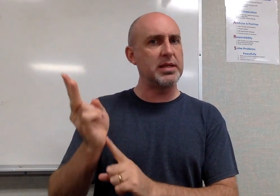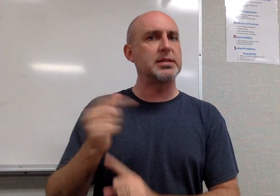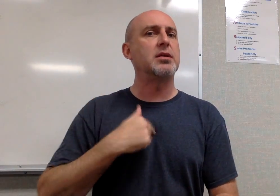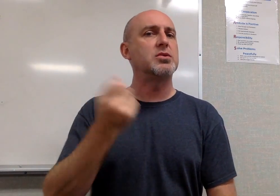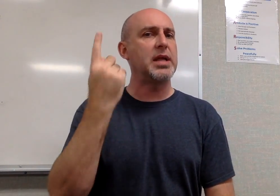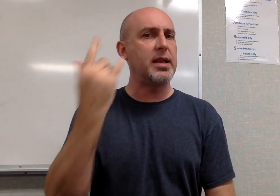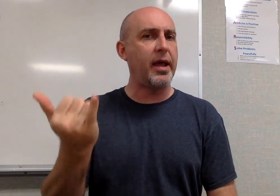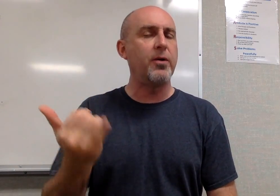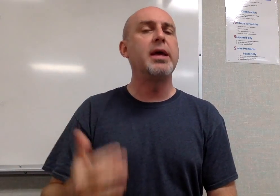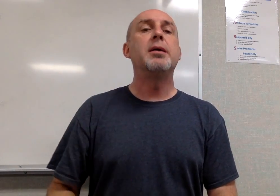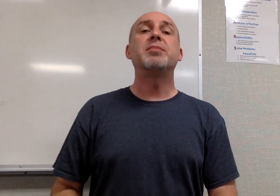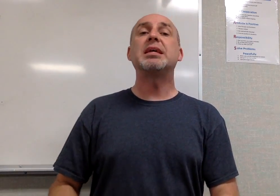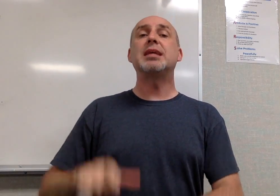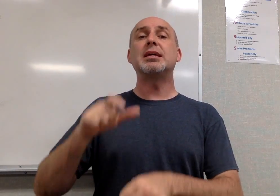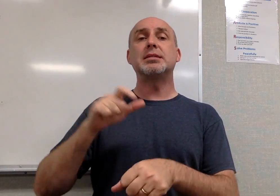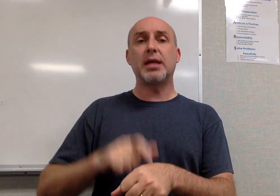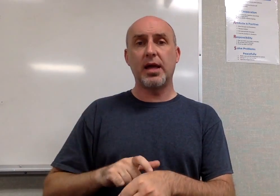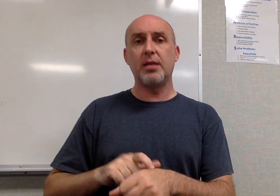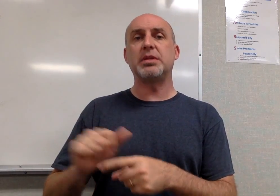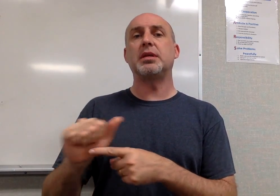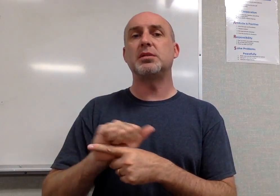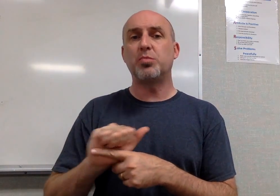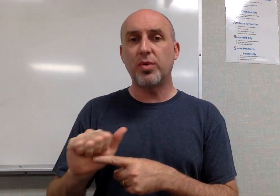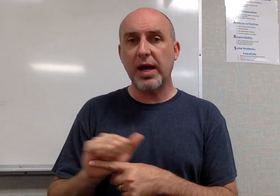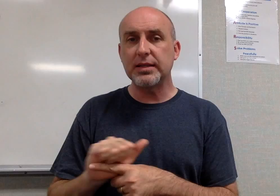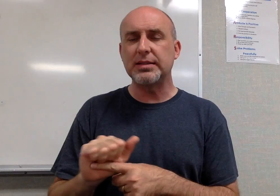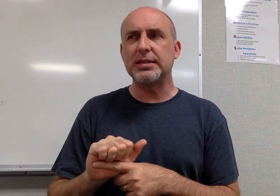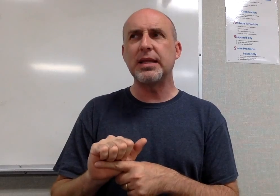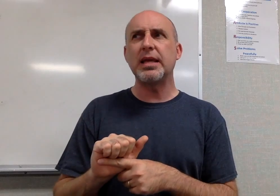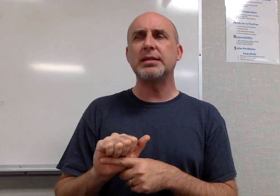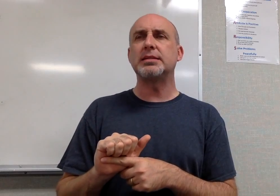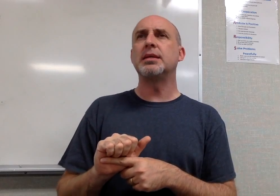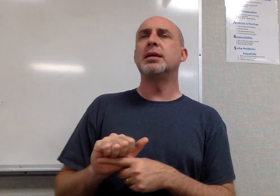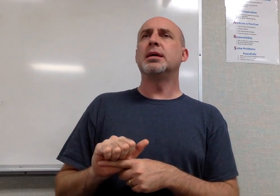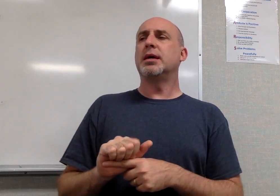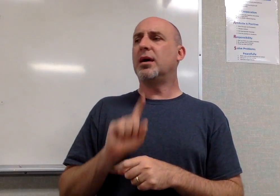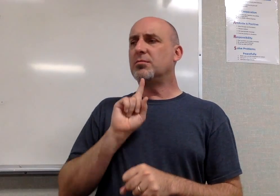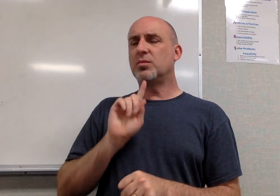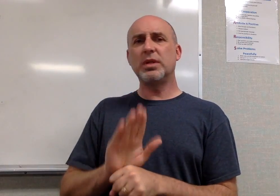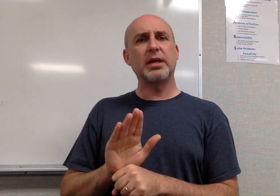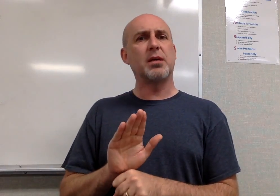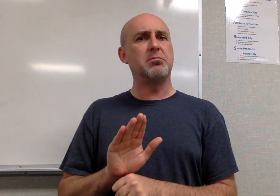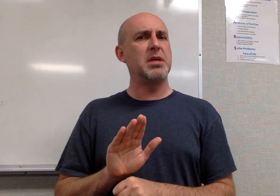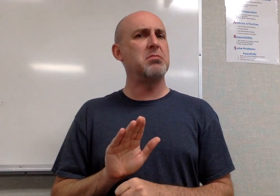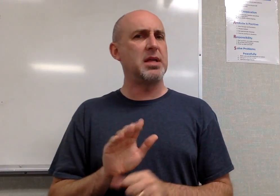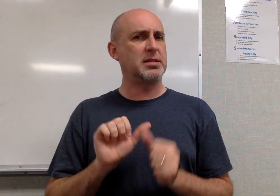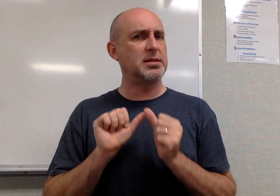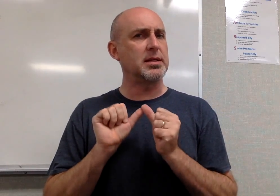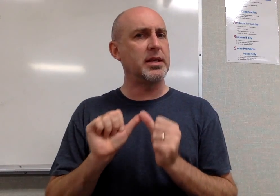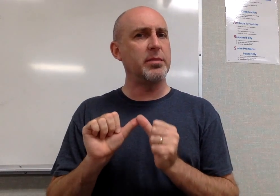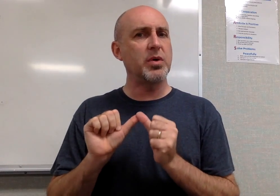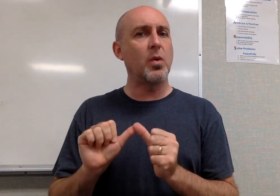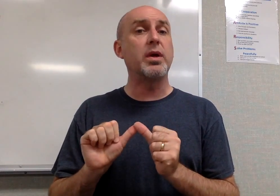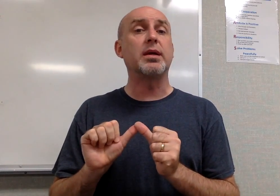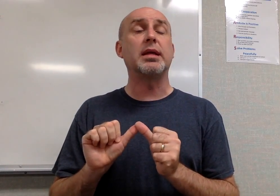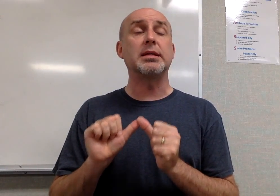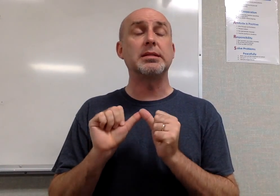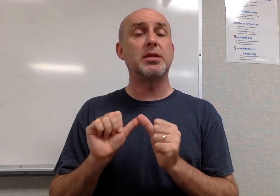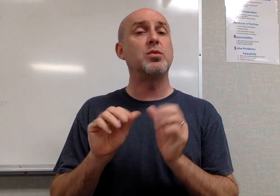minutes, I understand now. It takes time, it takes practice, it takes really a commitment to keep going and continue